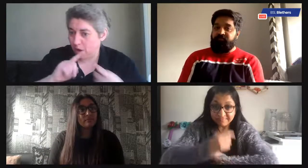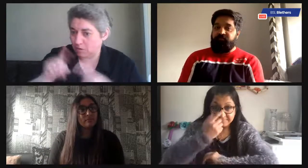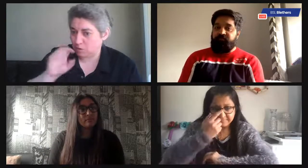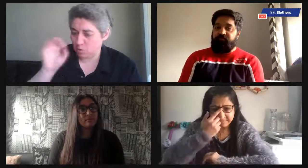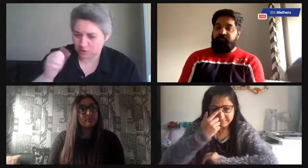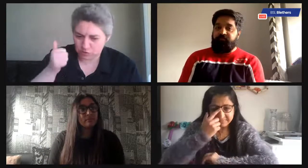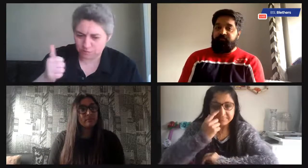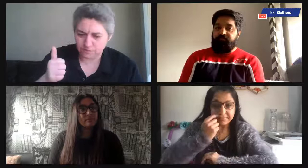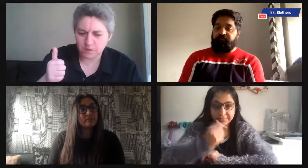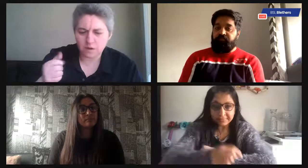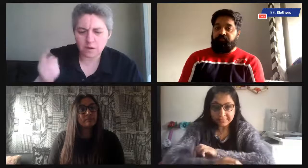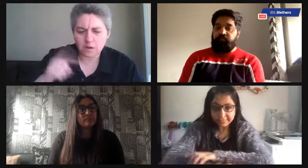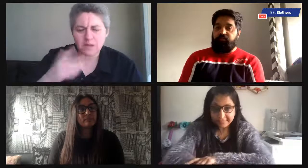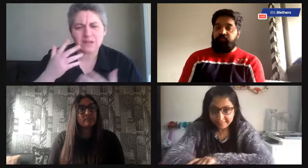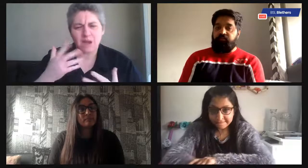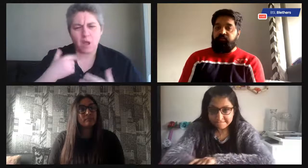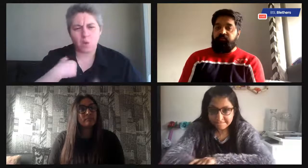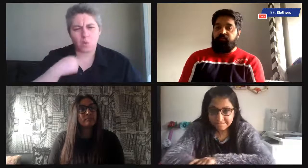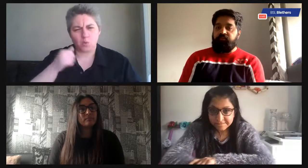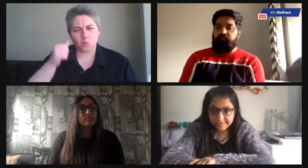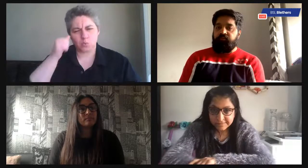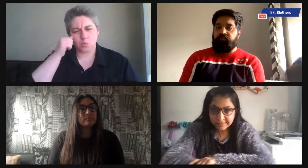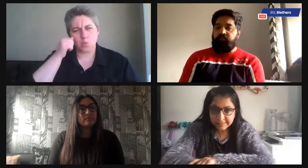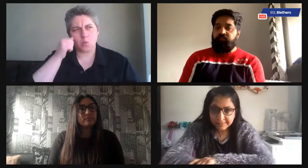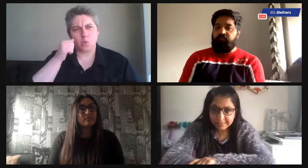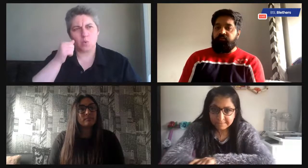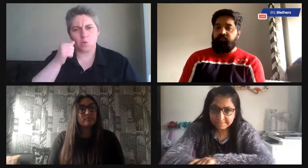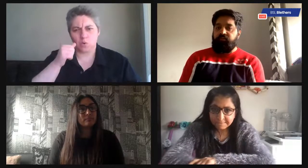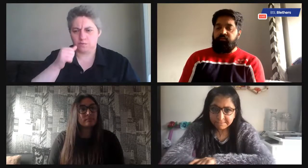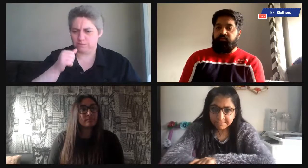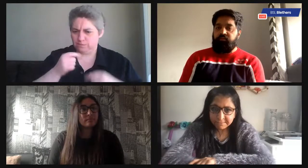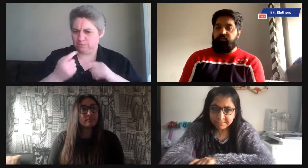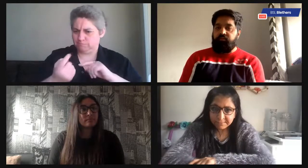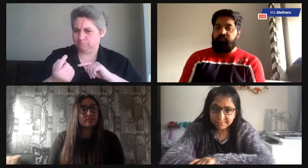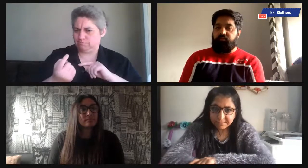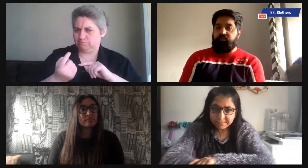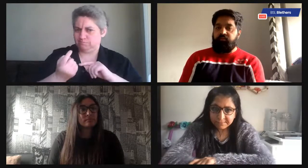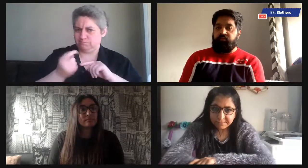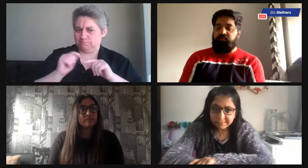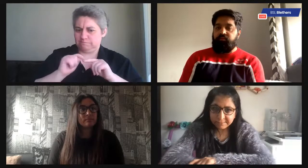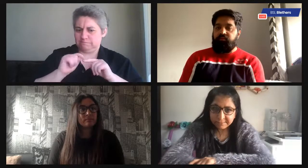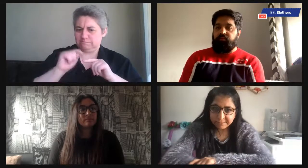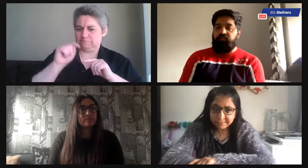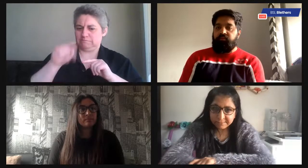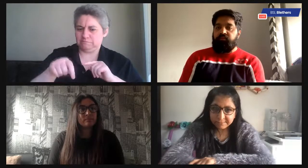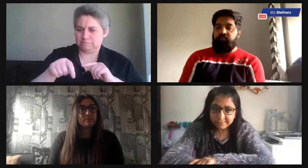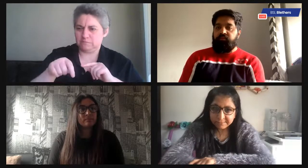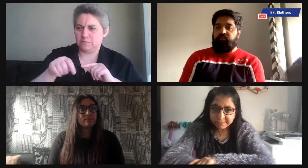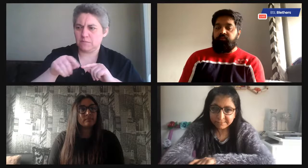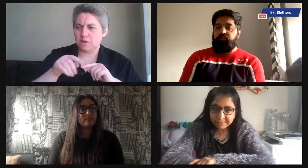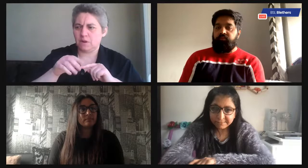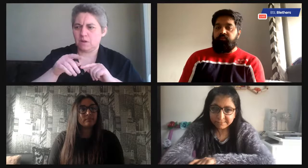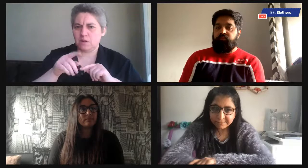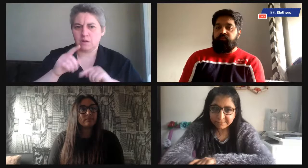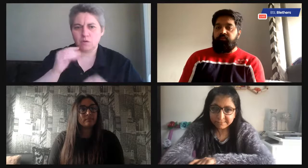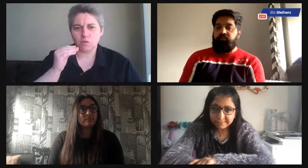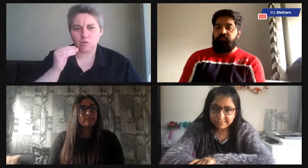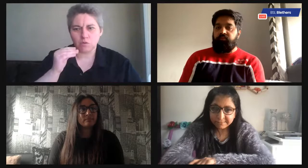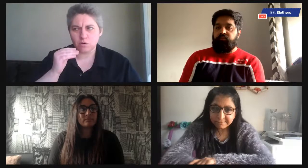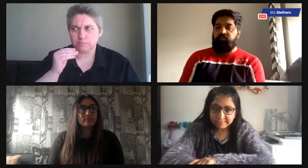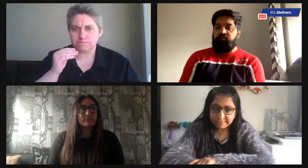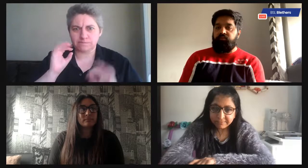positive, I suppose, Tasna. Yes, absolutely, Afro. So I've been thinking myself, if